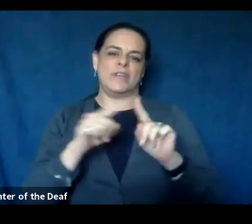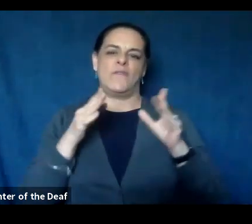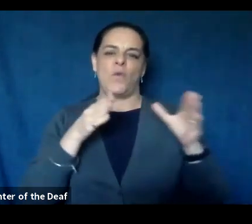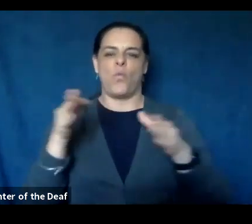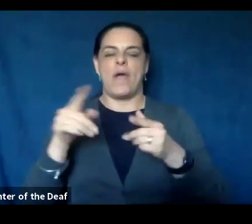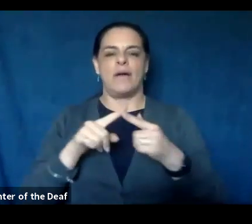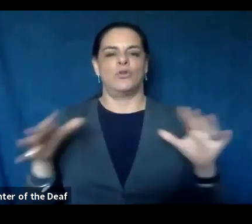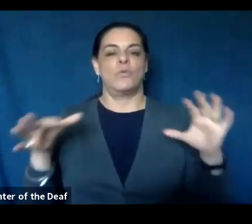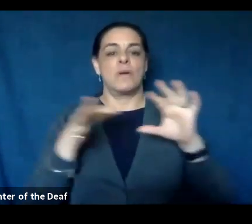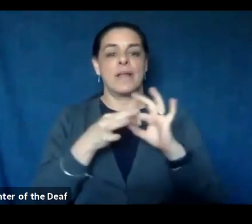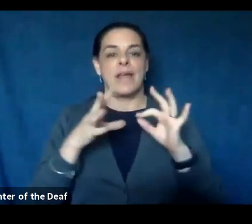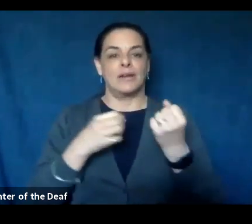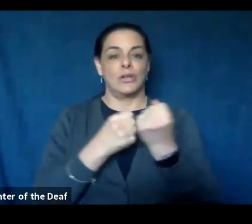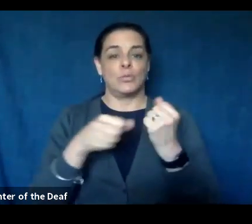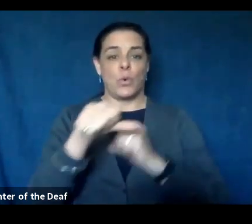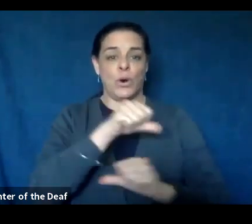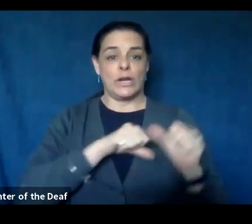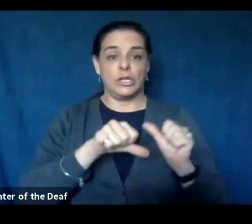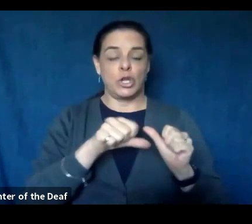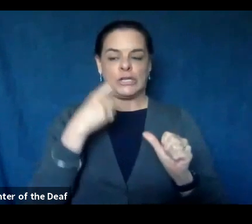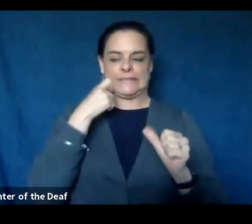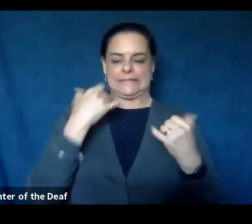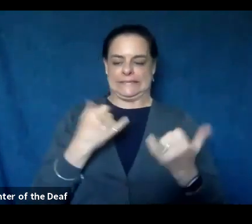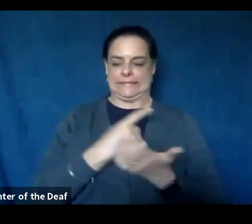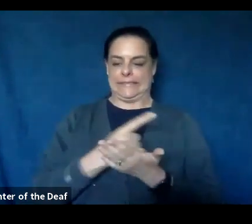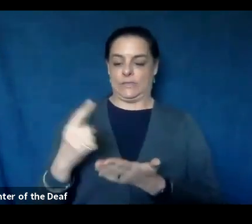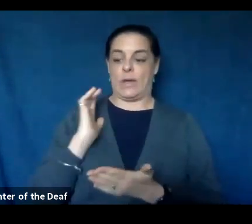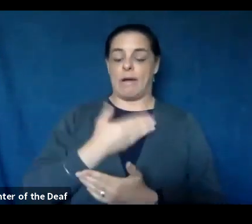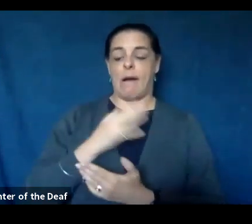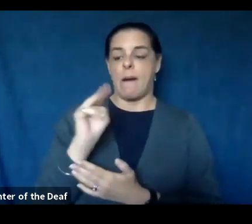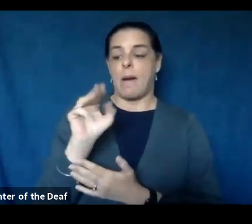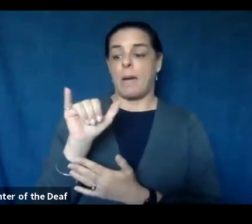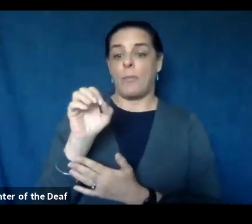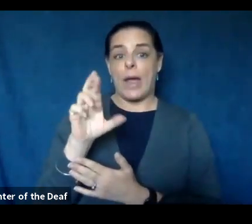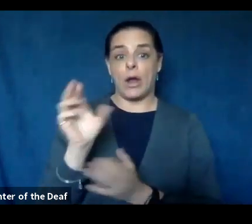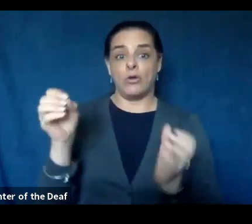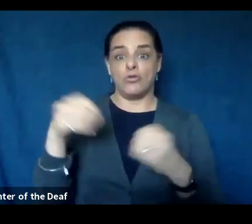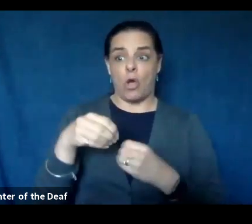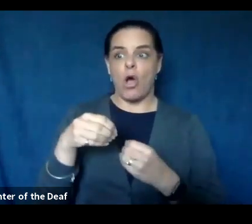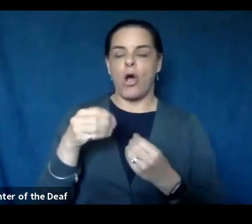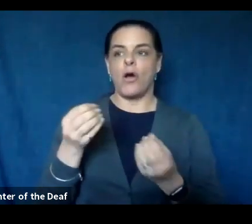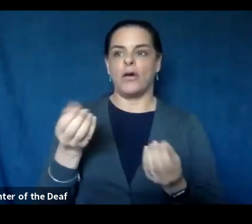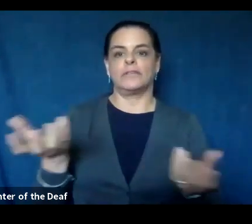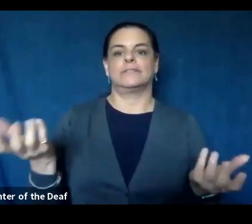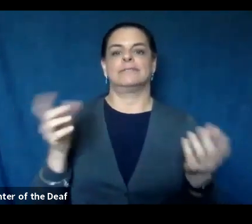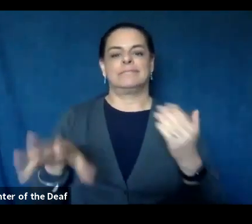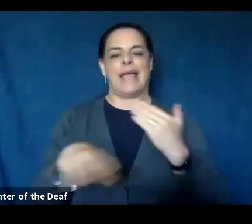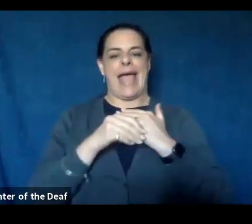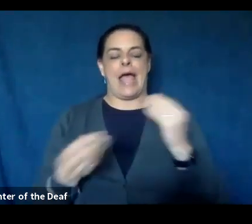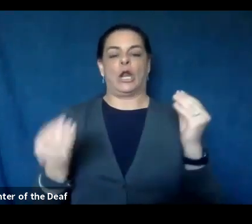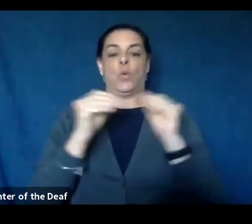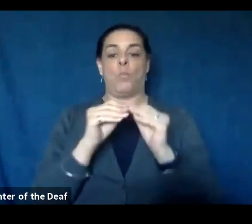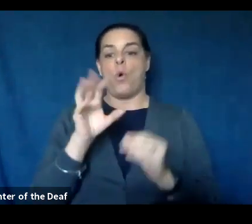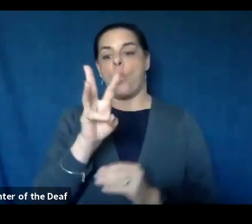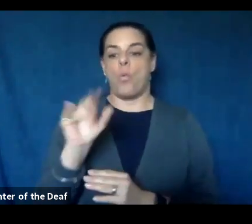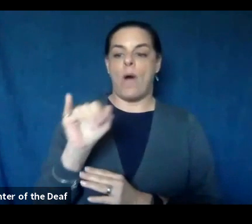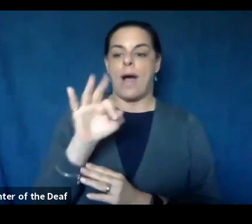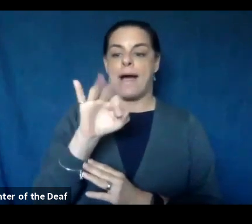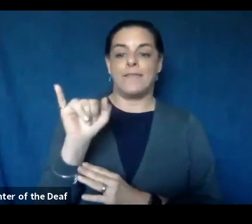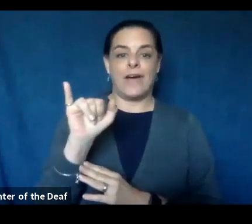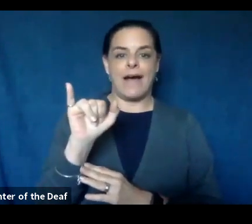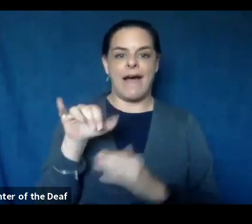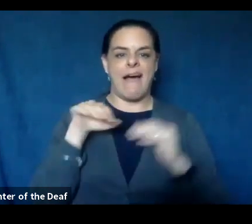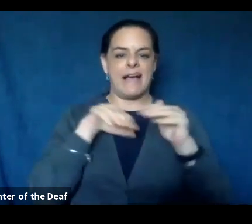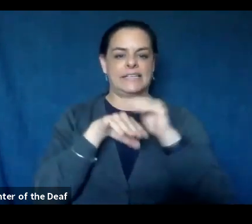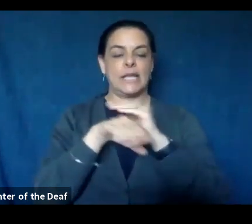other. Just this week, our mayor's office expanded Wi-Fi testing and Wi-Fi accessibility in our senior center